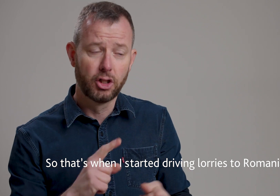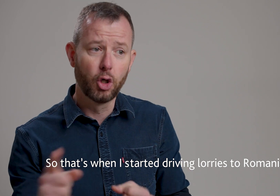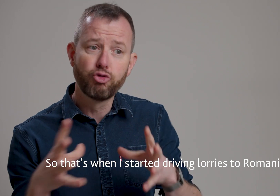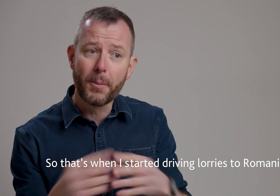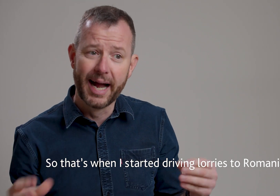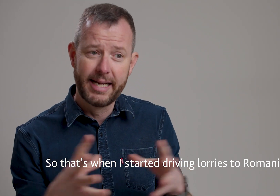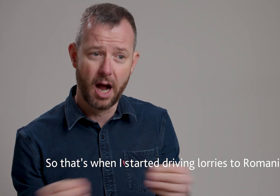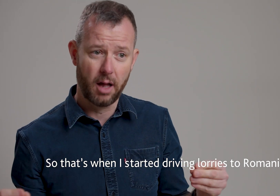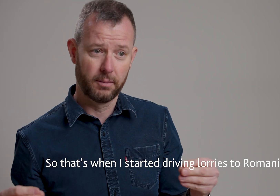to